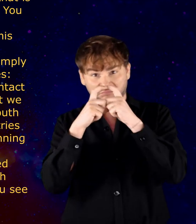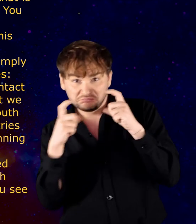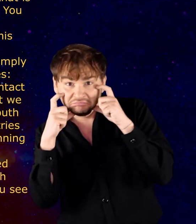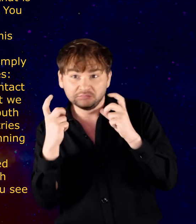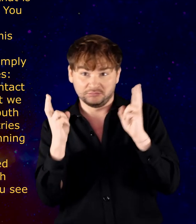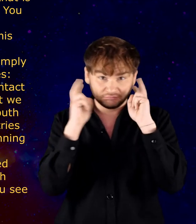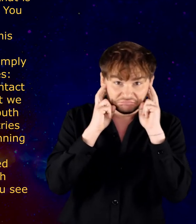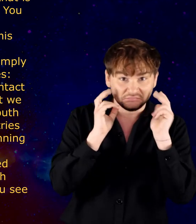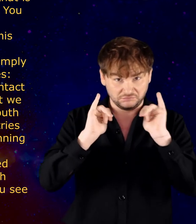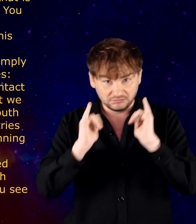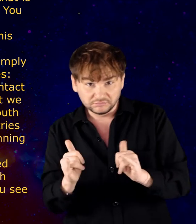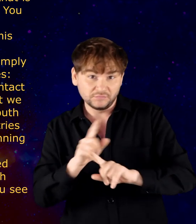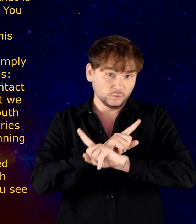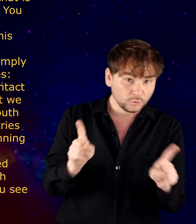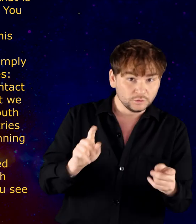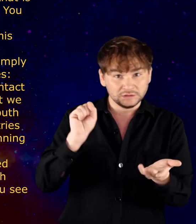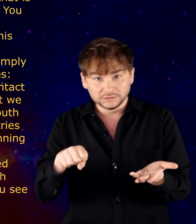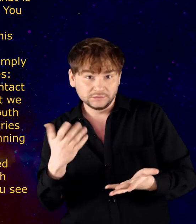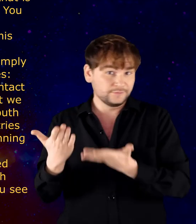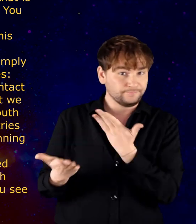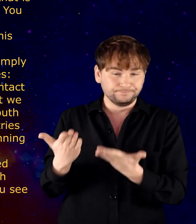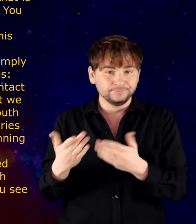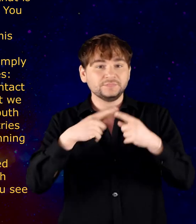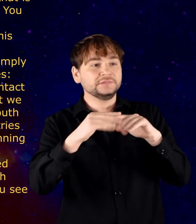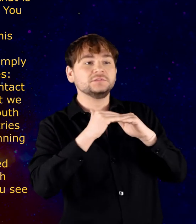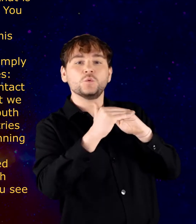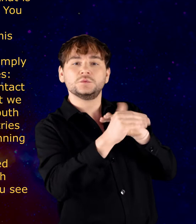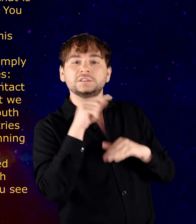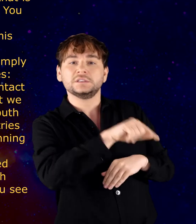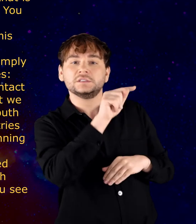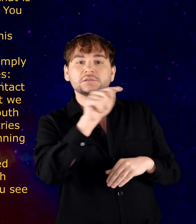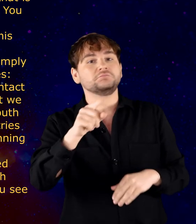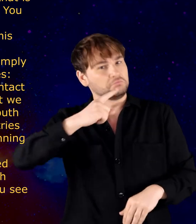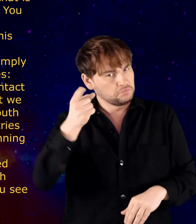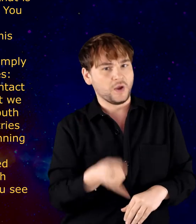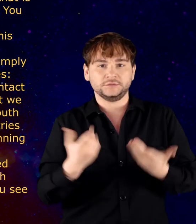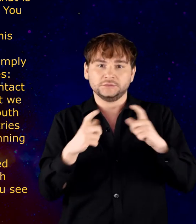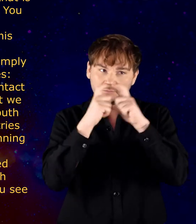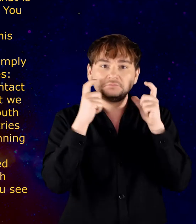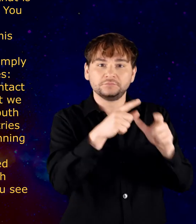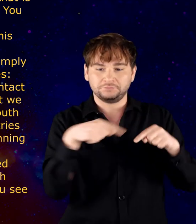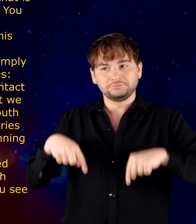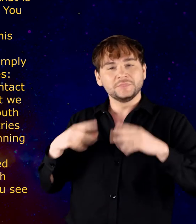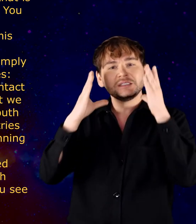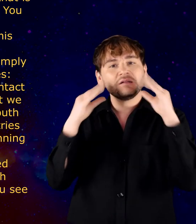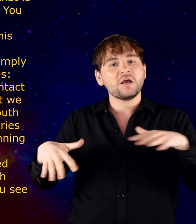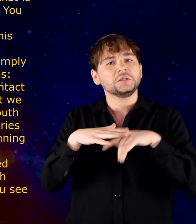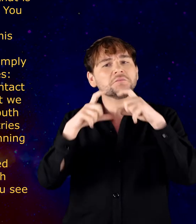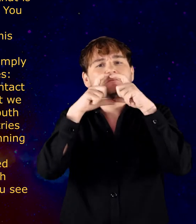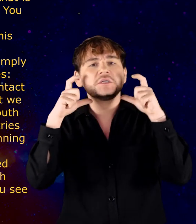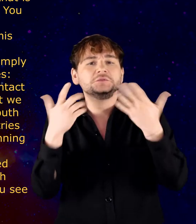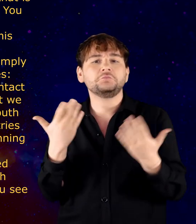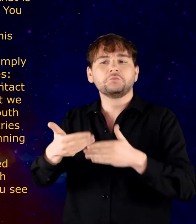In some countries, they were, of course, had to be worn. In the Netherlands, they